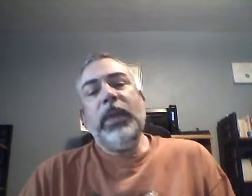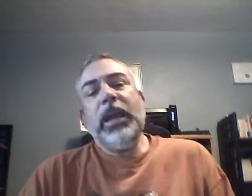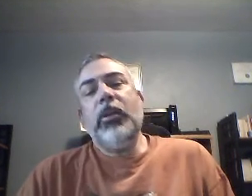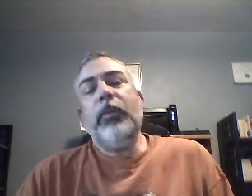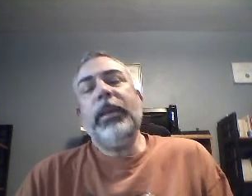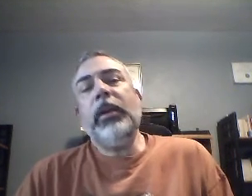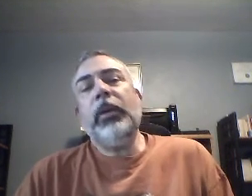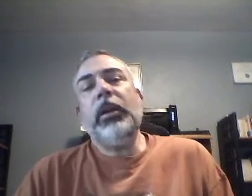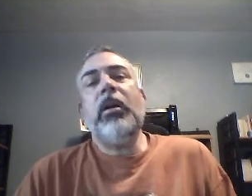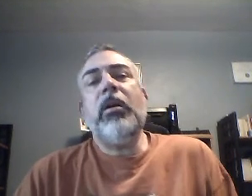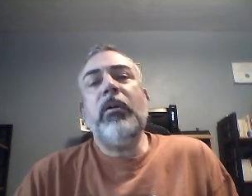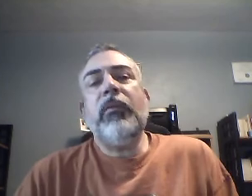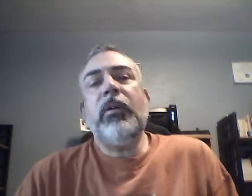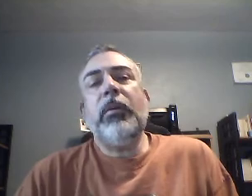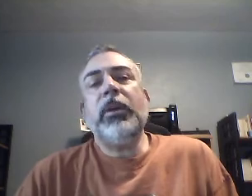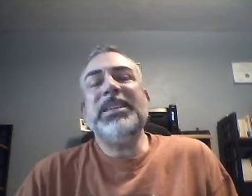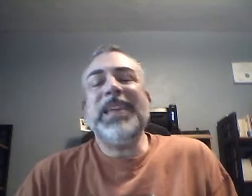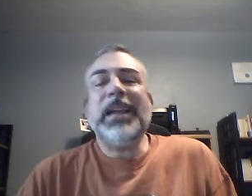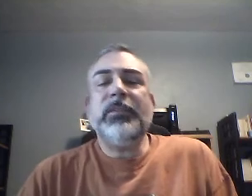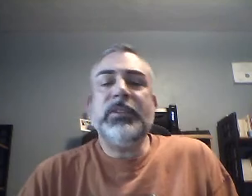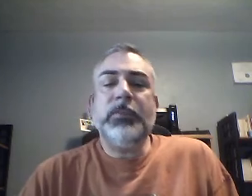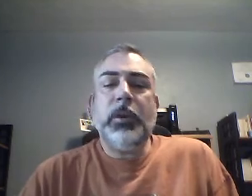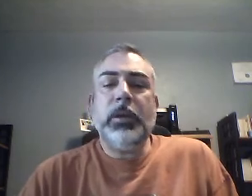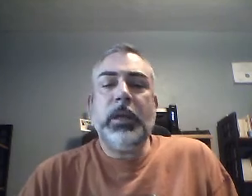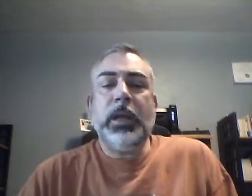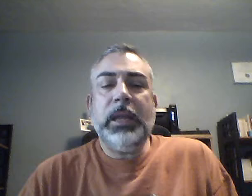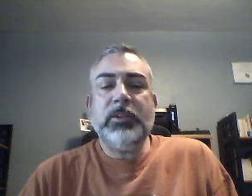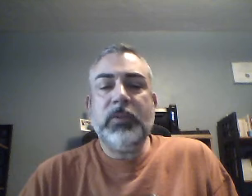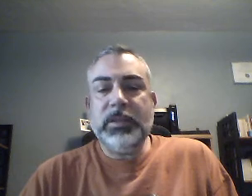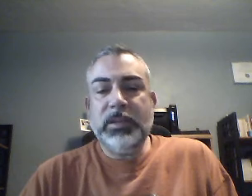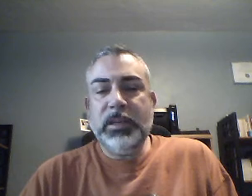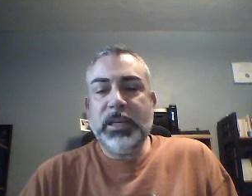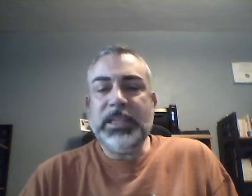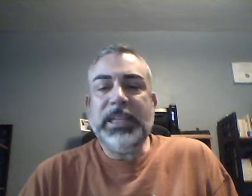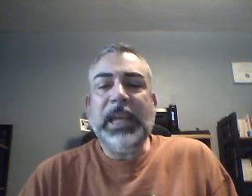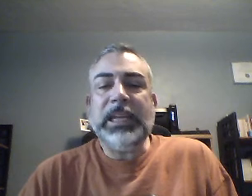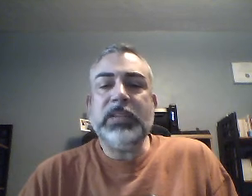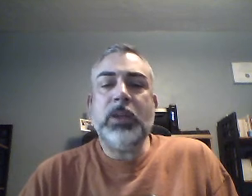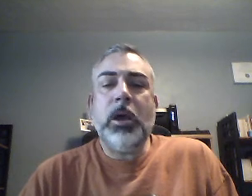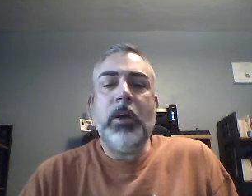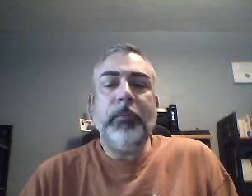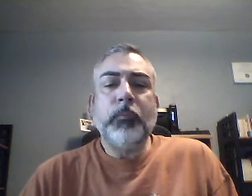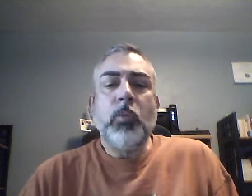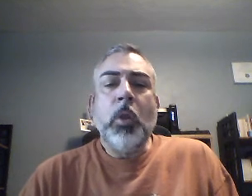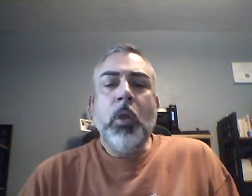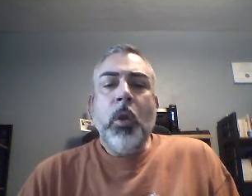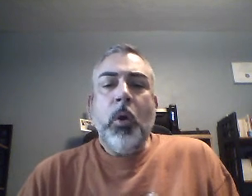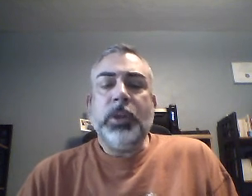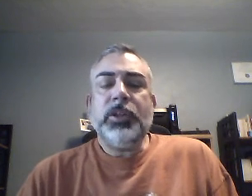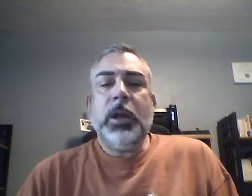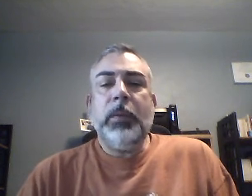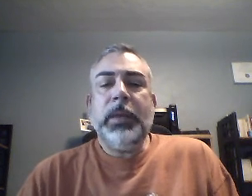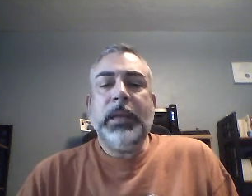had another period of increasing activism during the AIDS crisis in the 1980s. Which hit